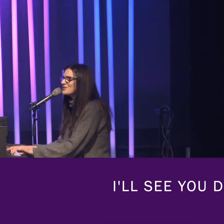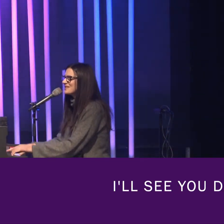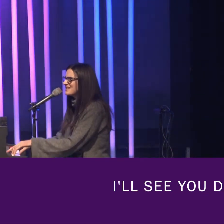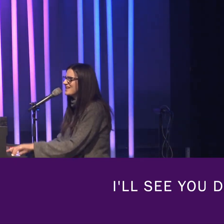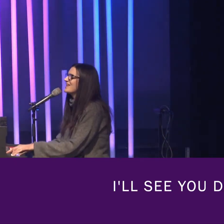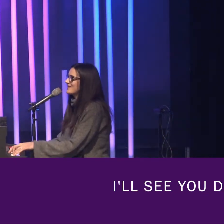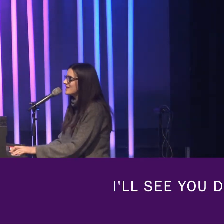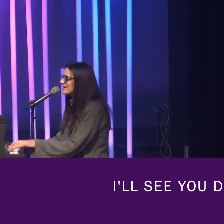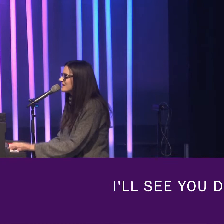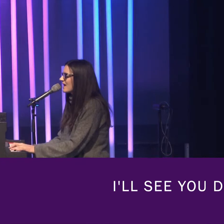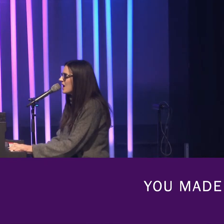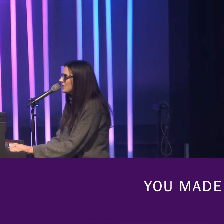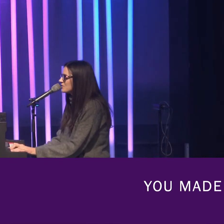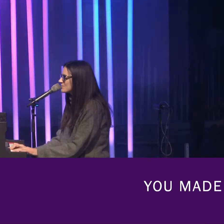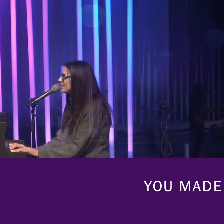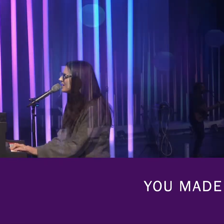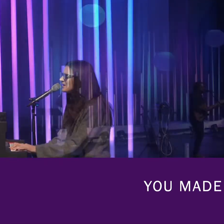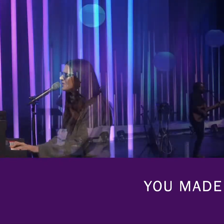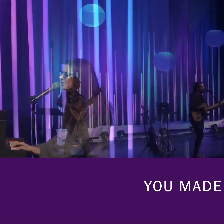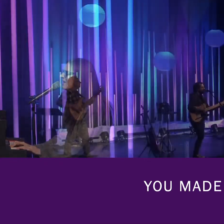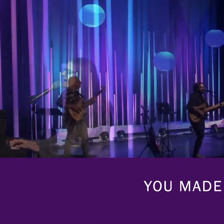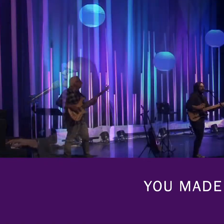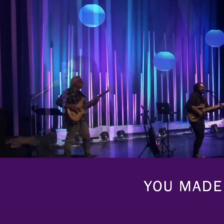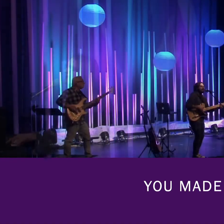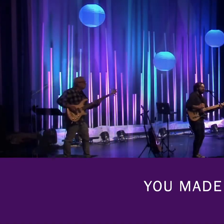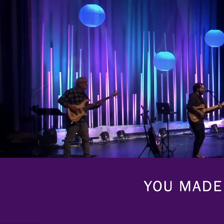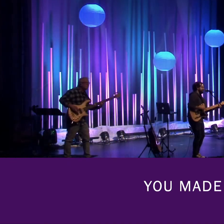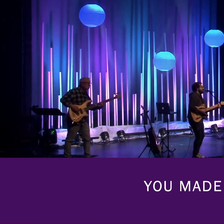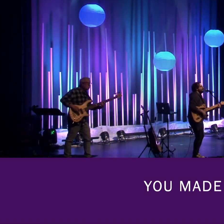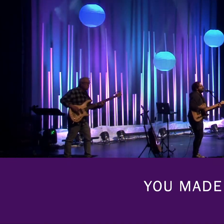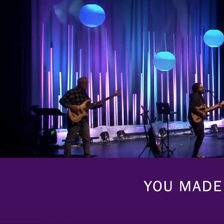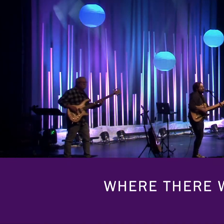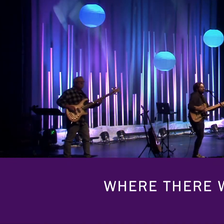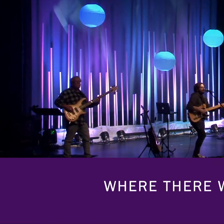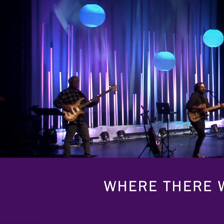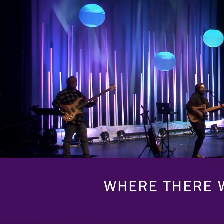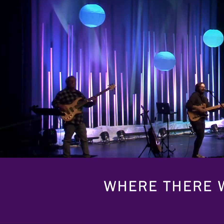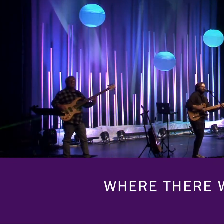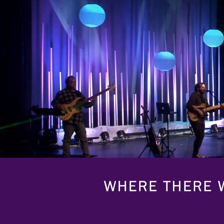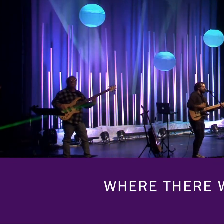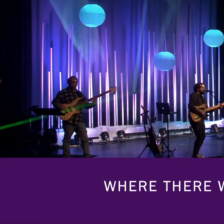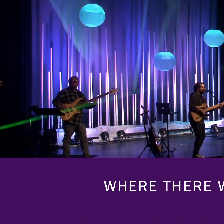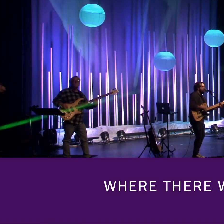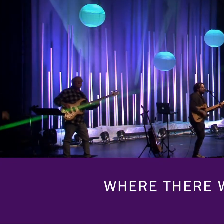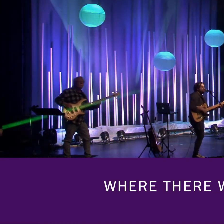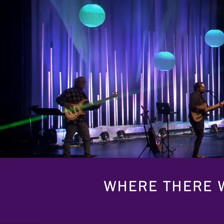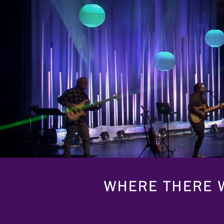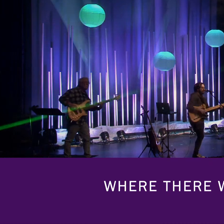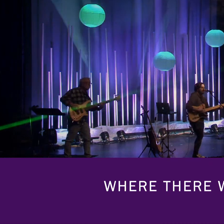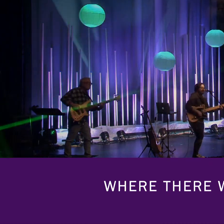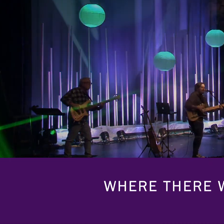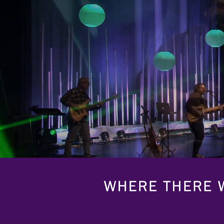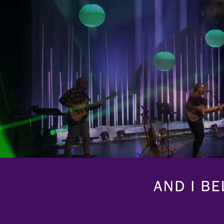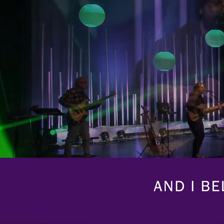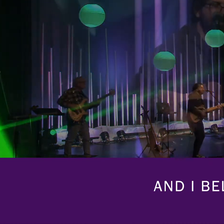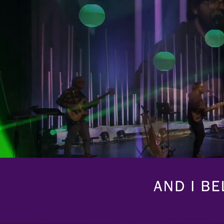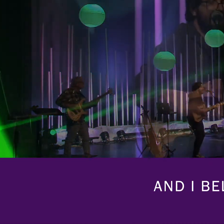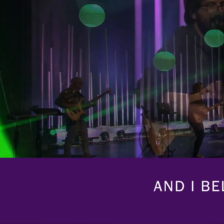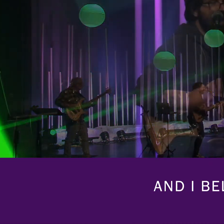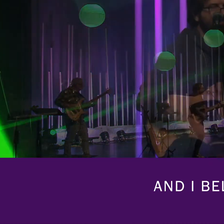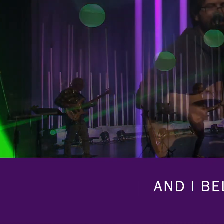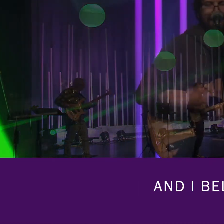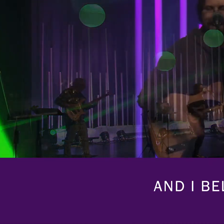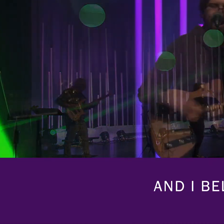do it again. You made a way when there was no way.